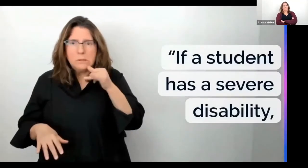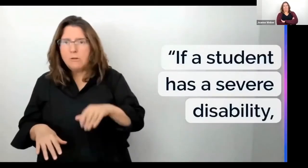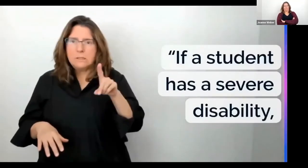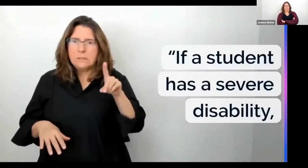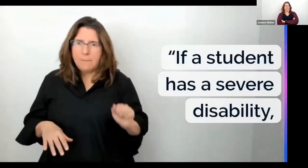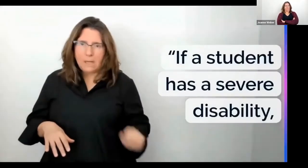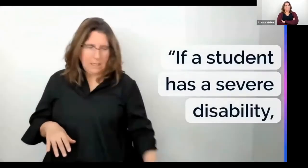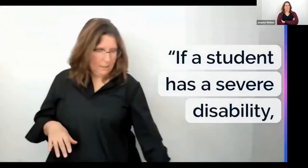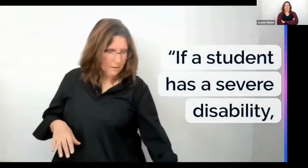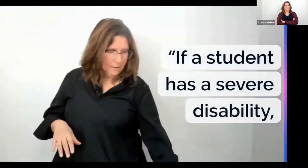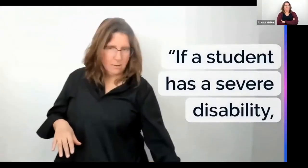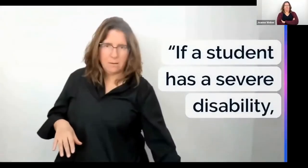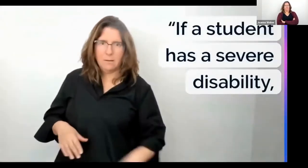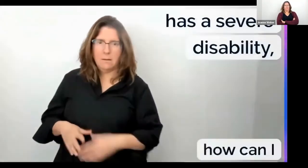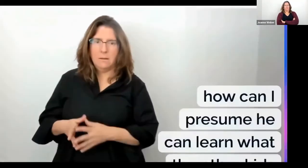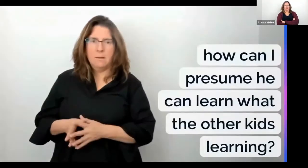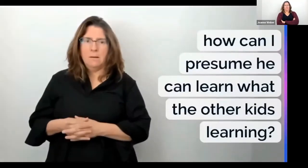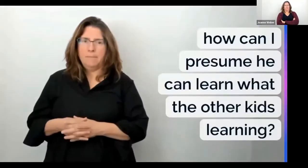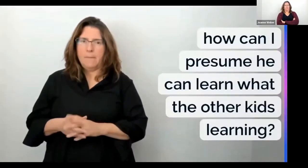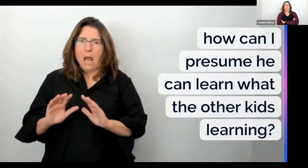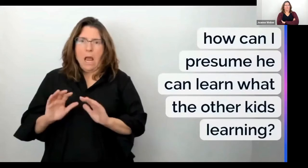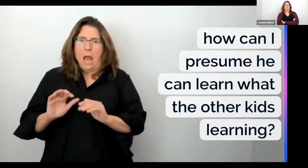If a student has a severe disability,